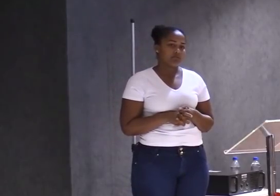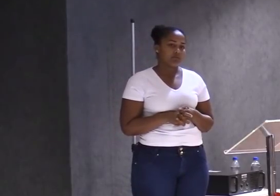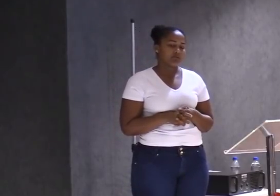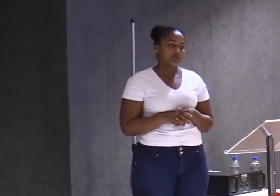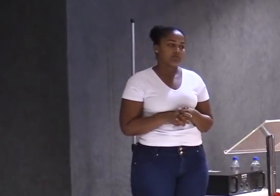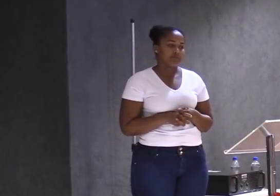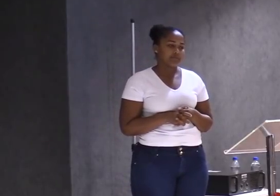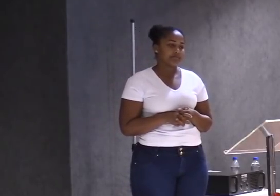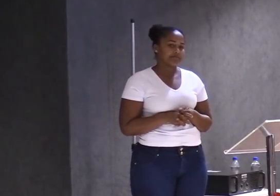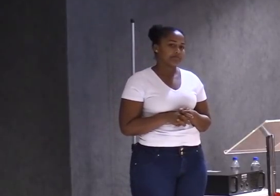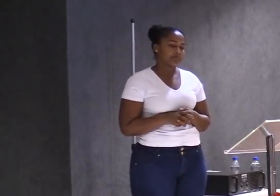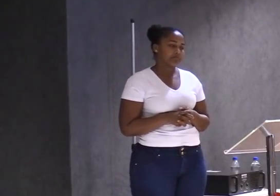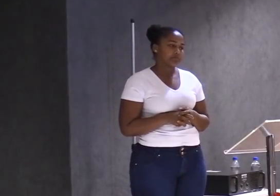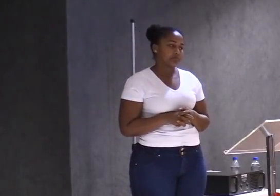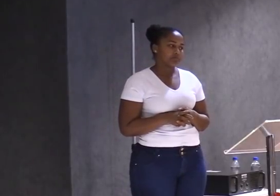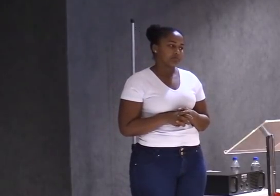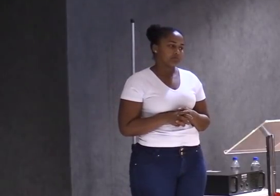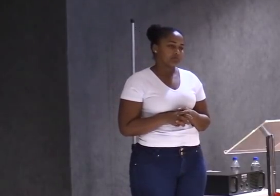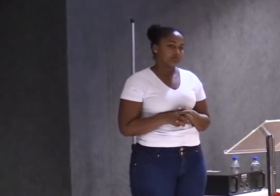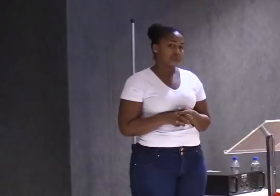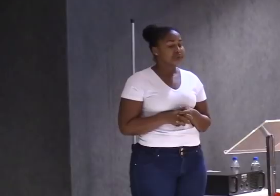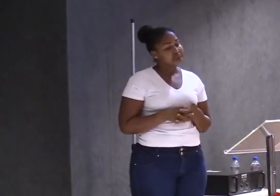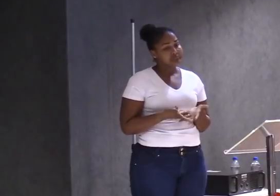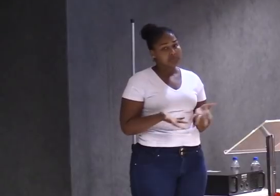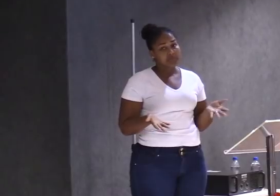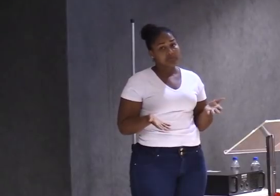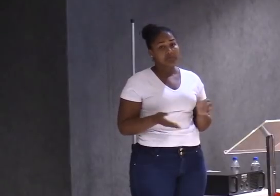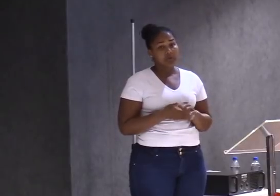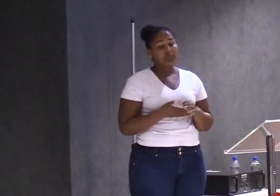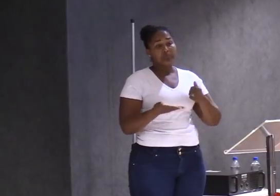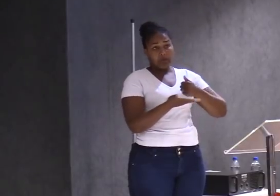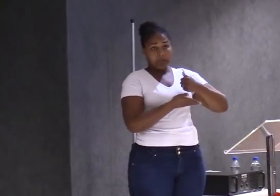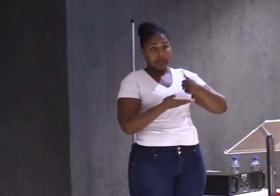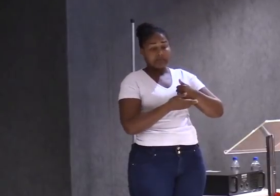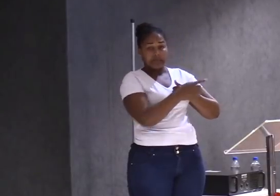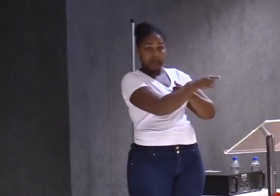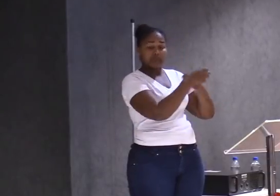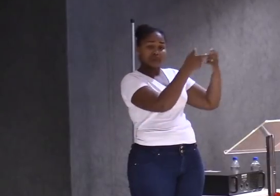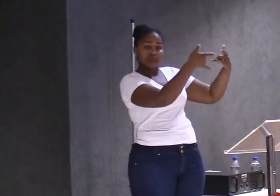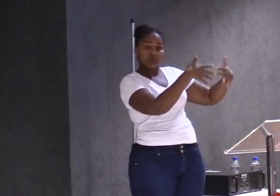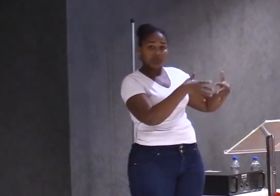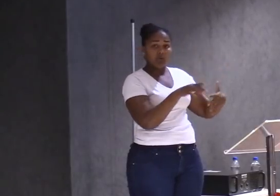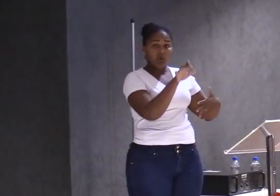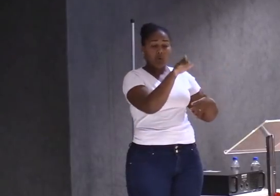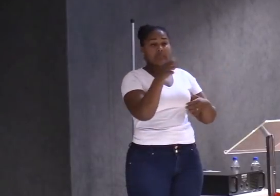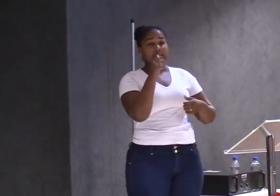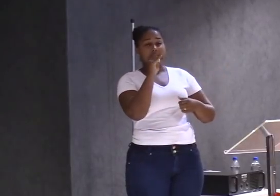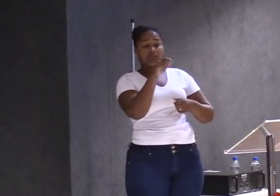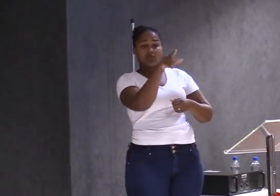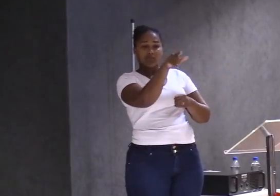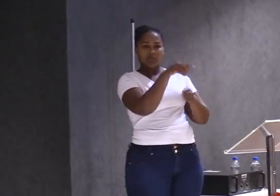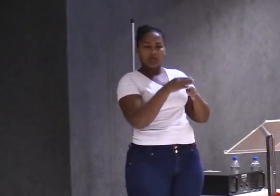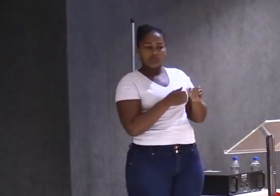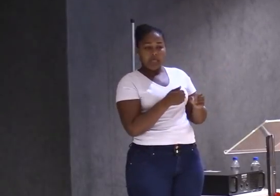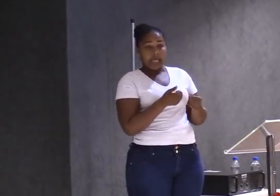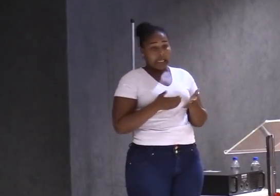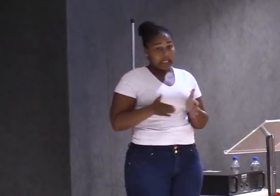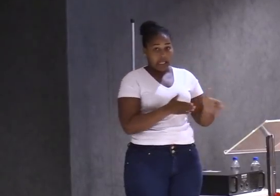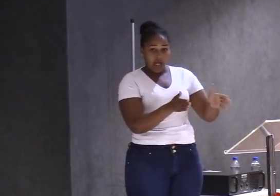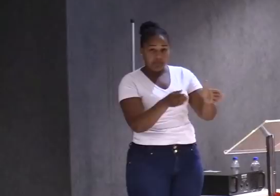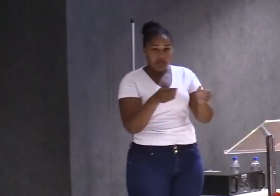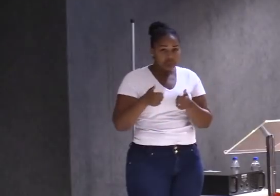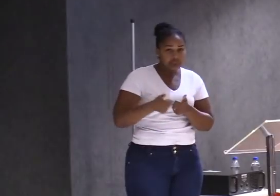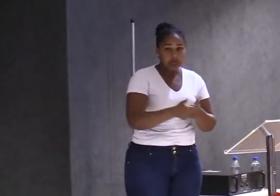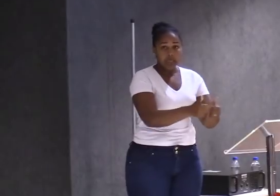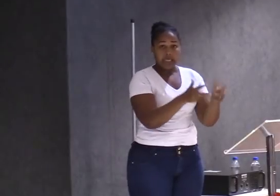demonstration of their learning. Basicamente, ela disse que quando você guia por esse caminho, você consegue